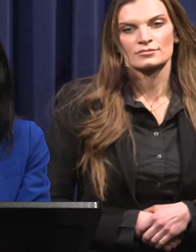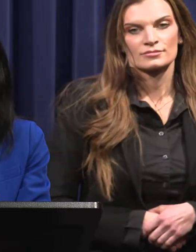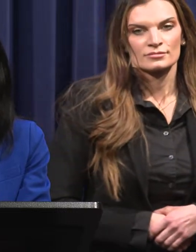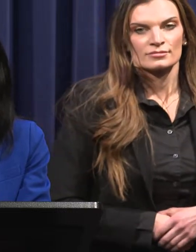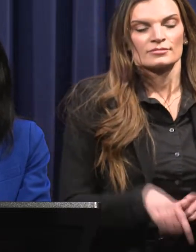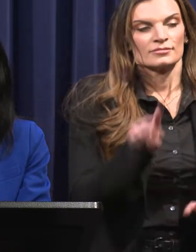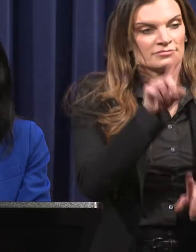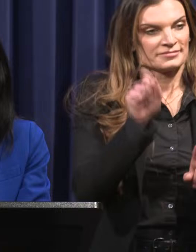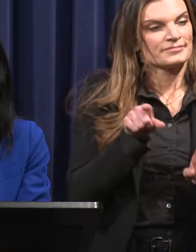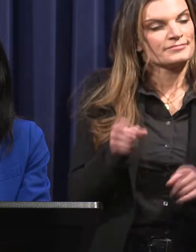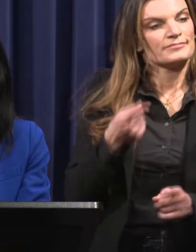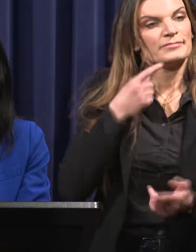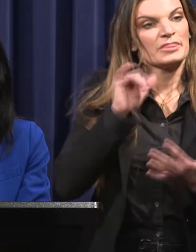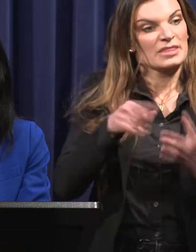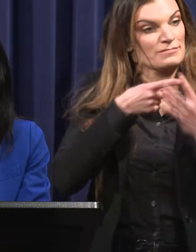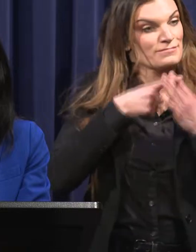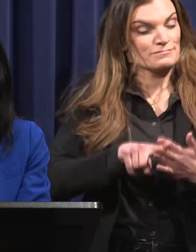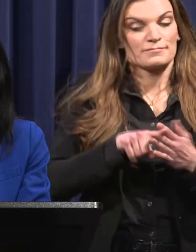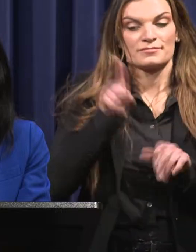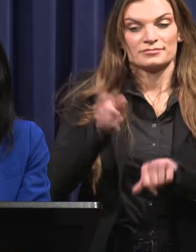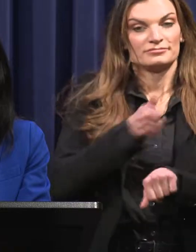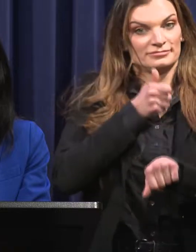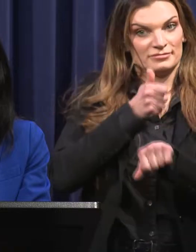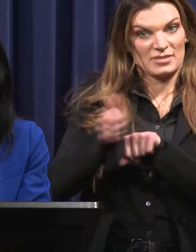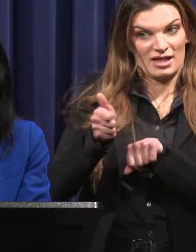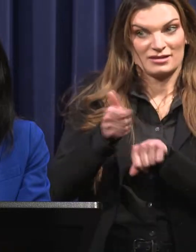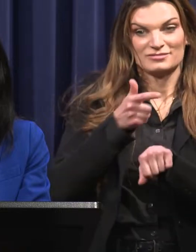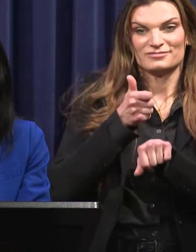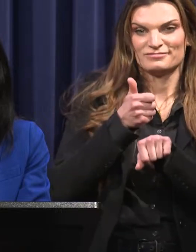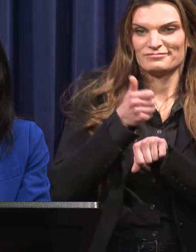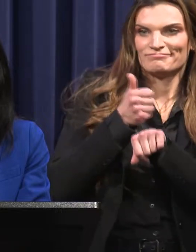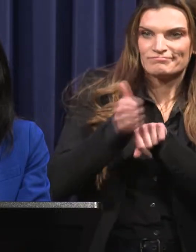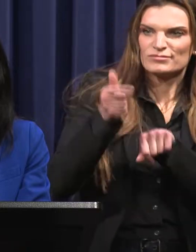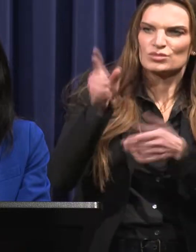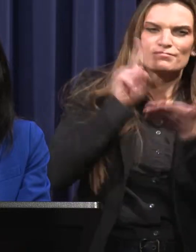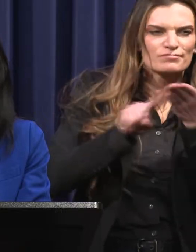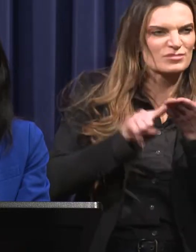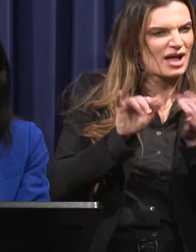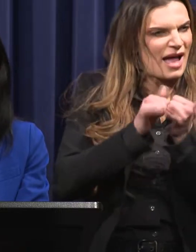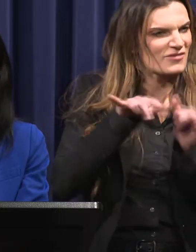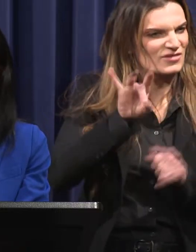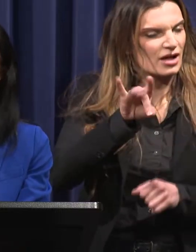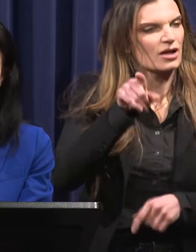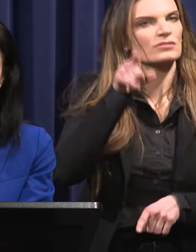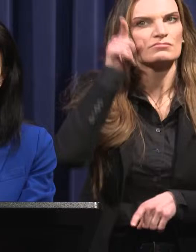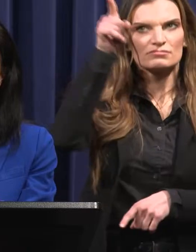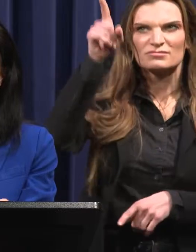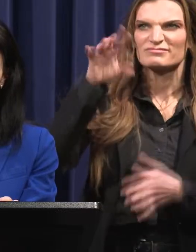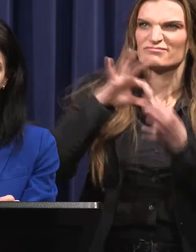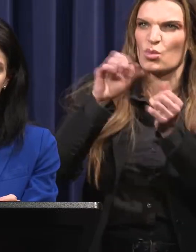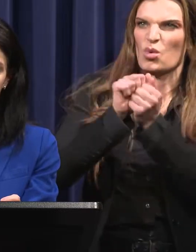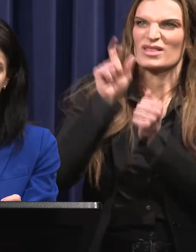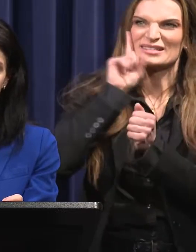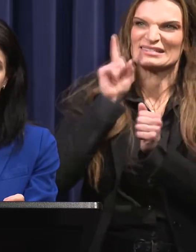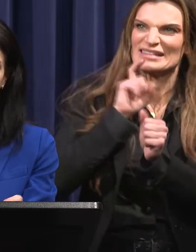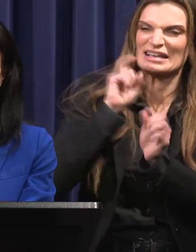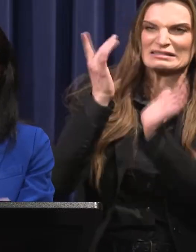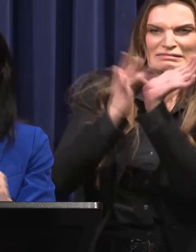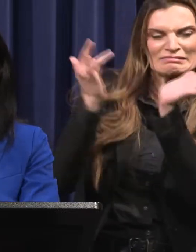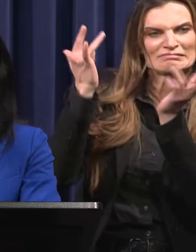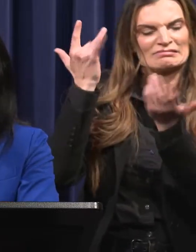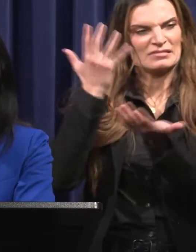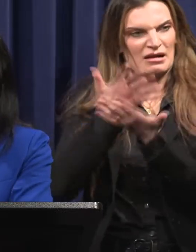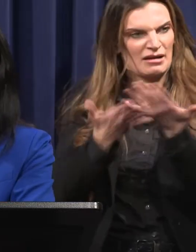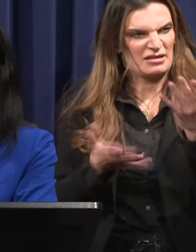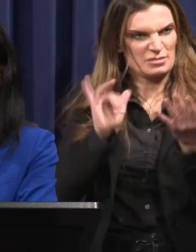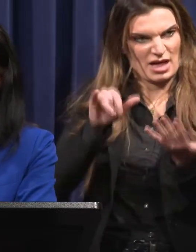basically got to all these financial charges. Like who in the early stages brought it to your attention that there were issues there? Well, I